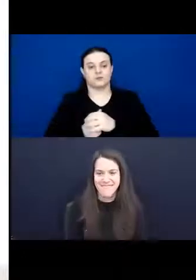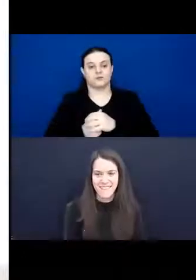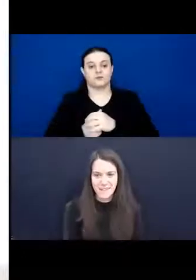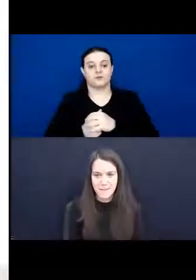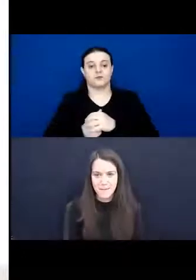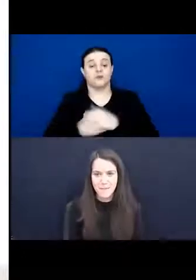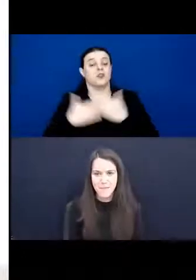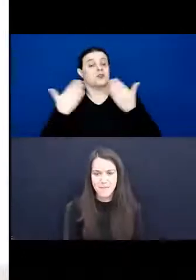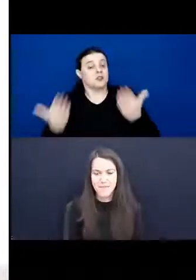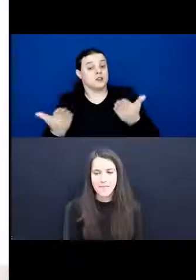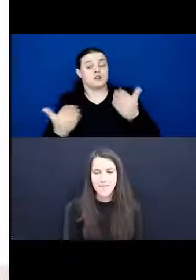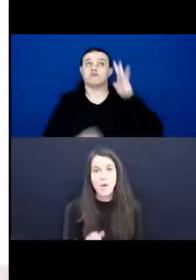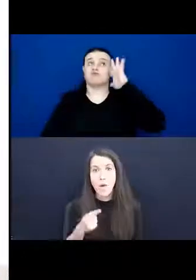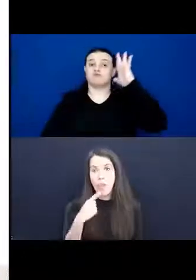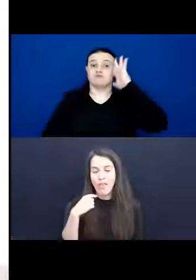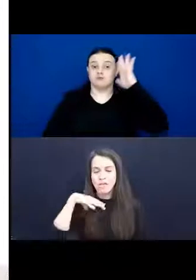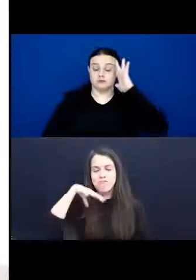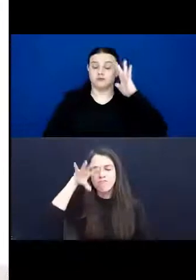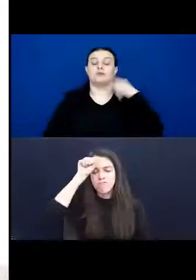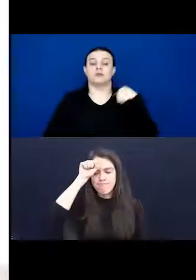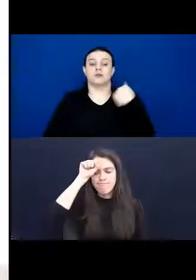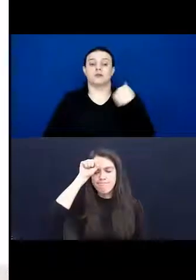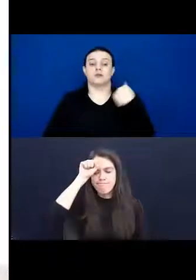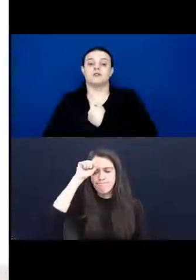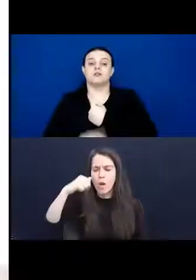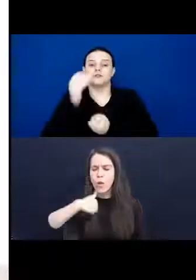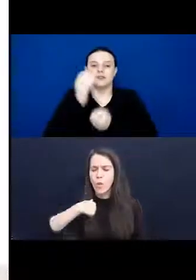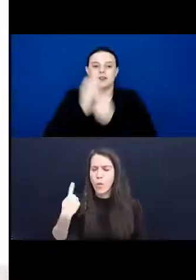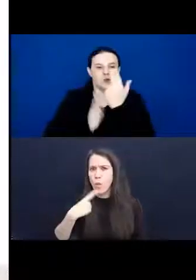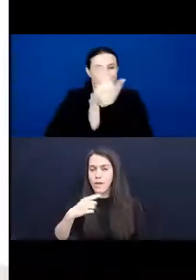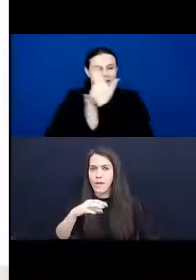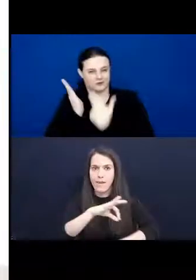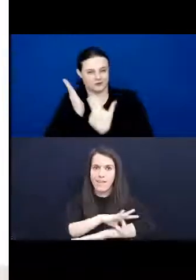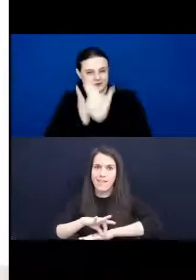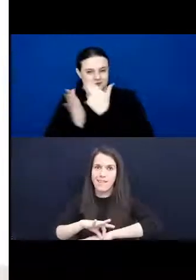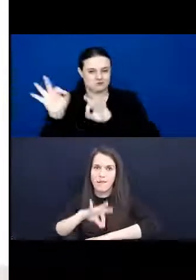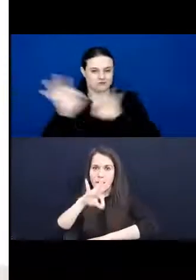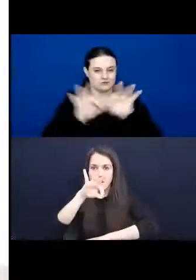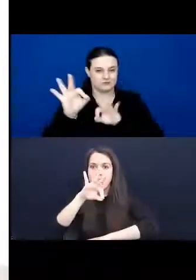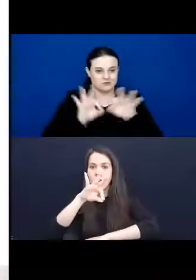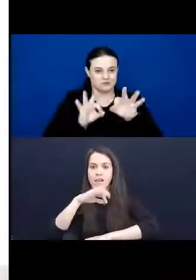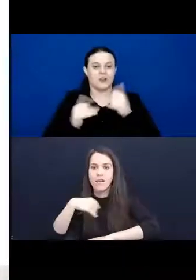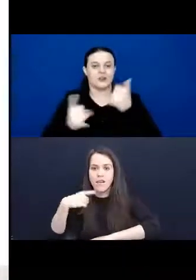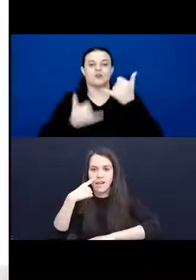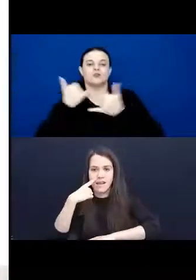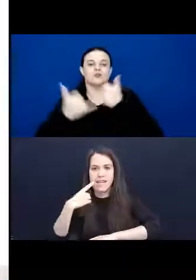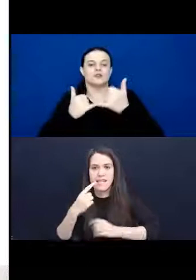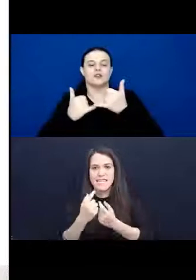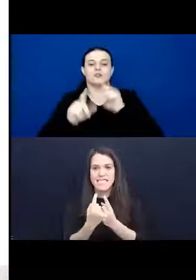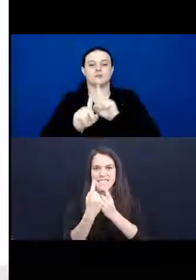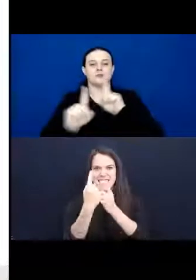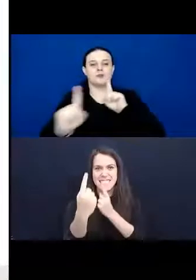So with that in mind, we designed the Keep Your Distance game and the